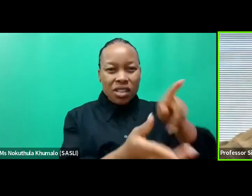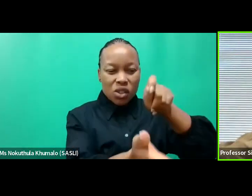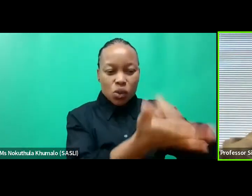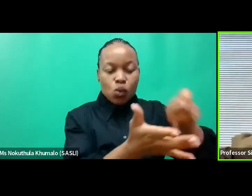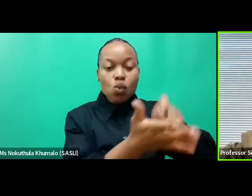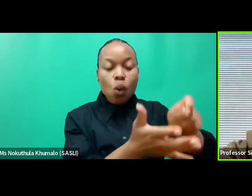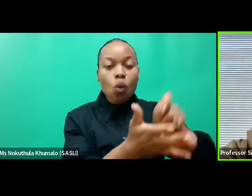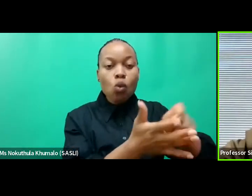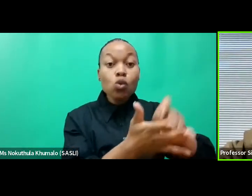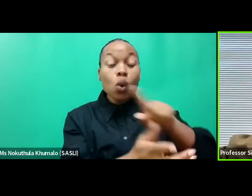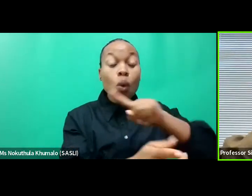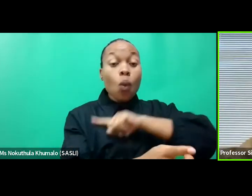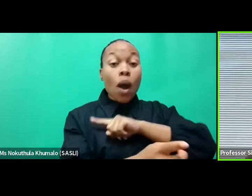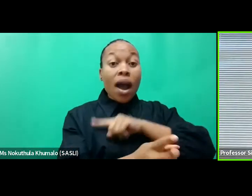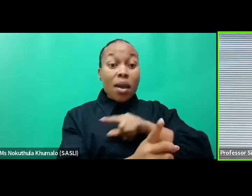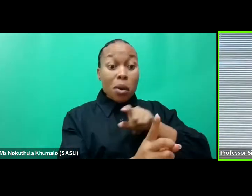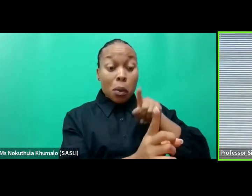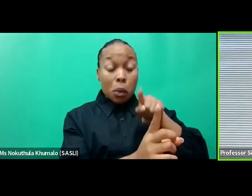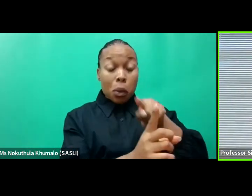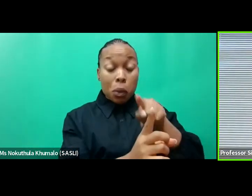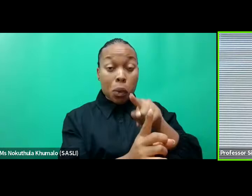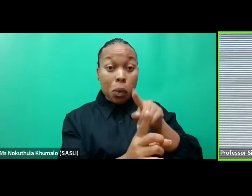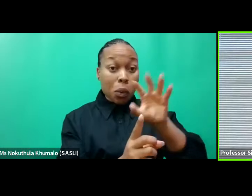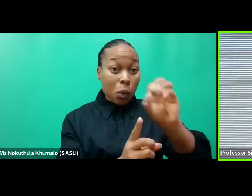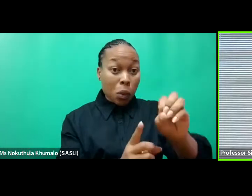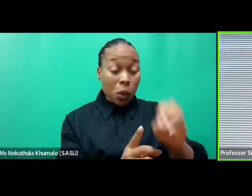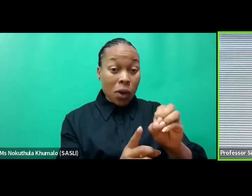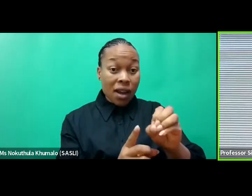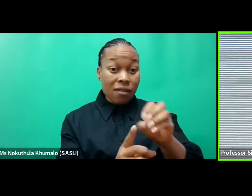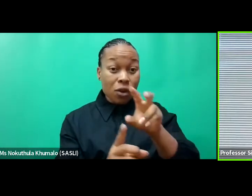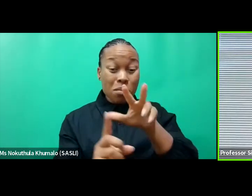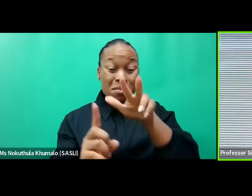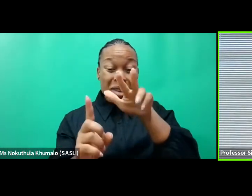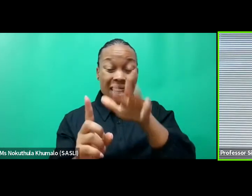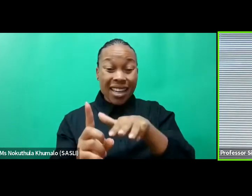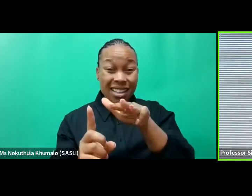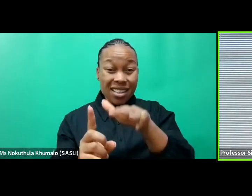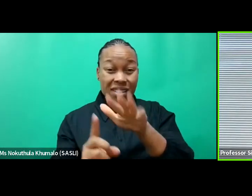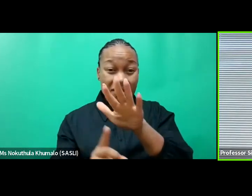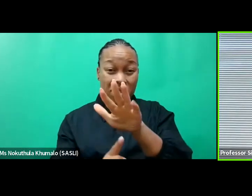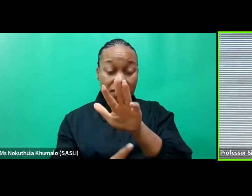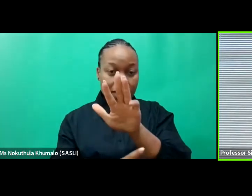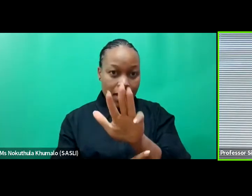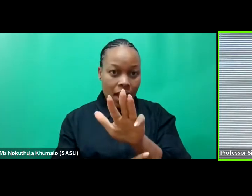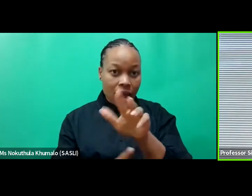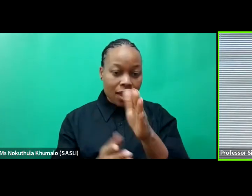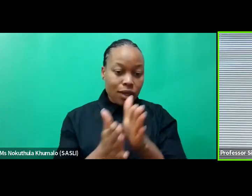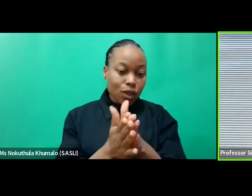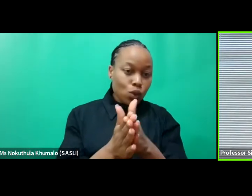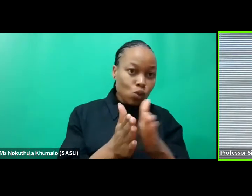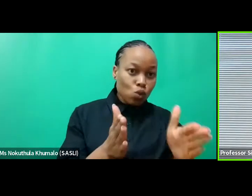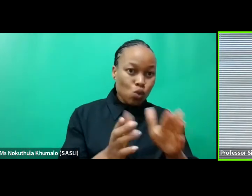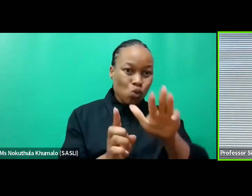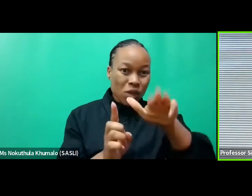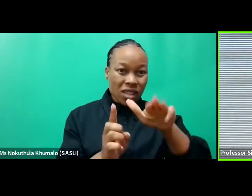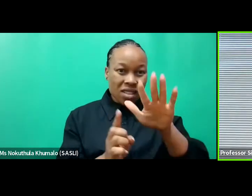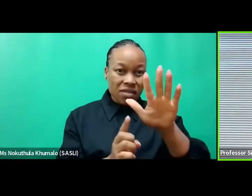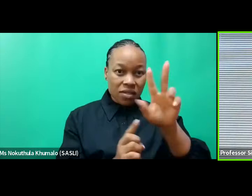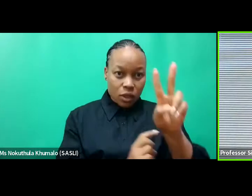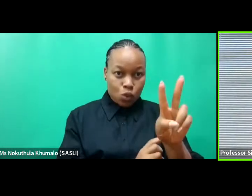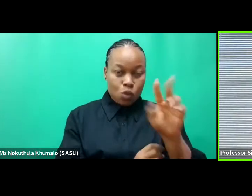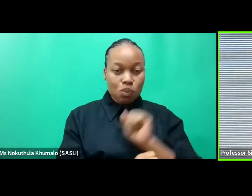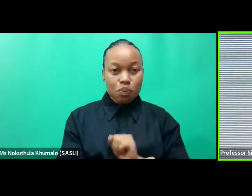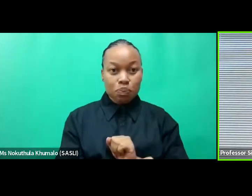1952. So when he envisioned education, he thought, and he